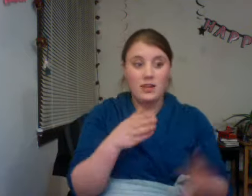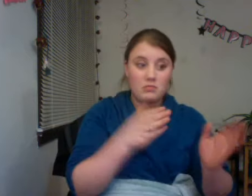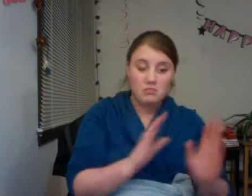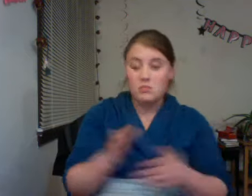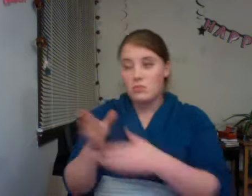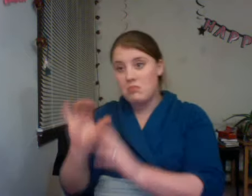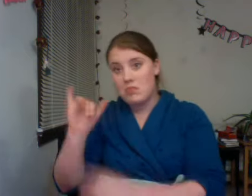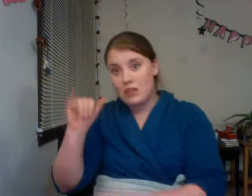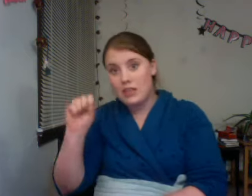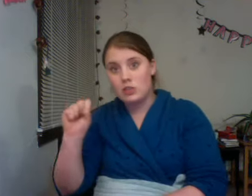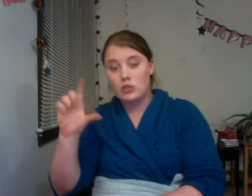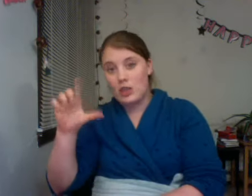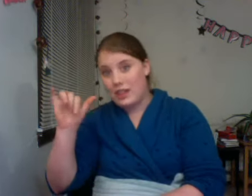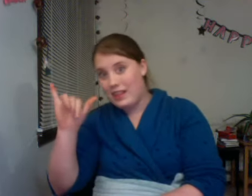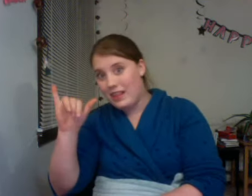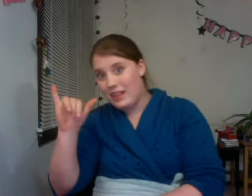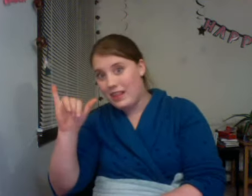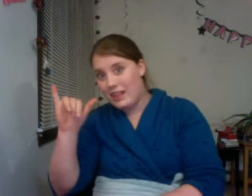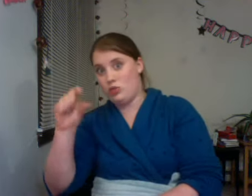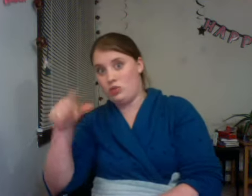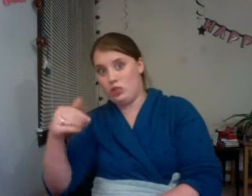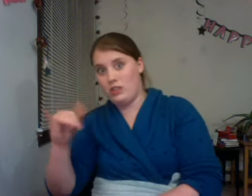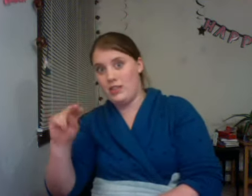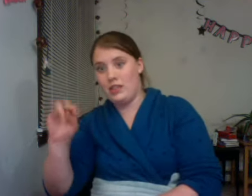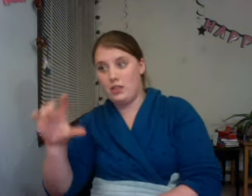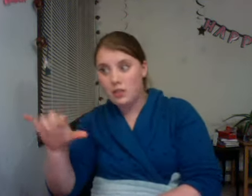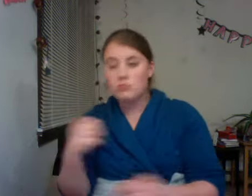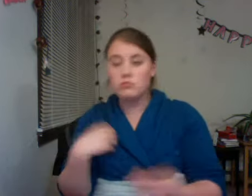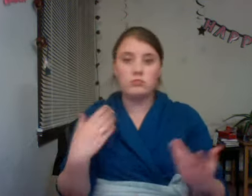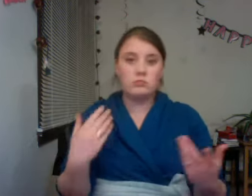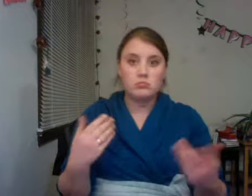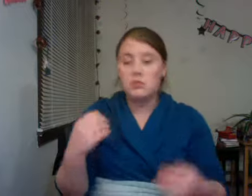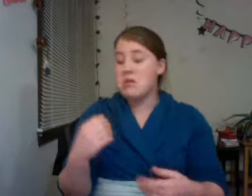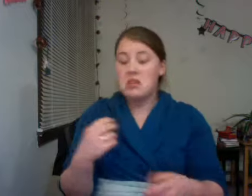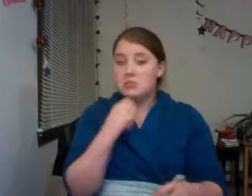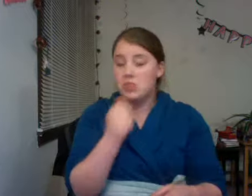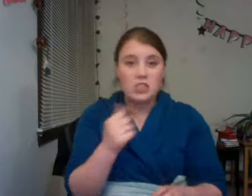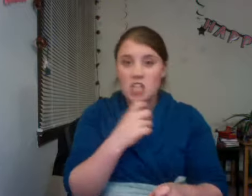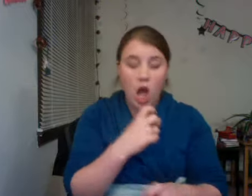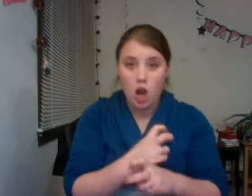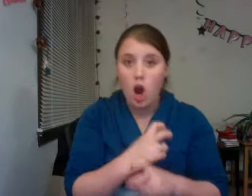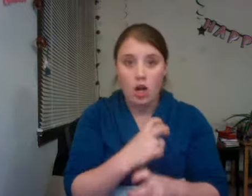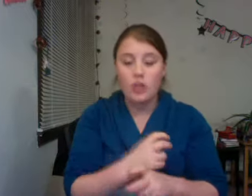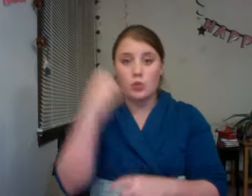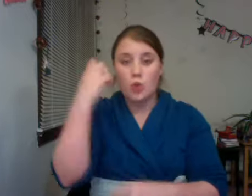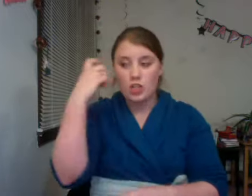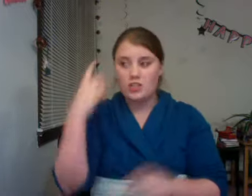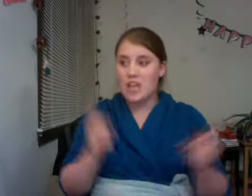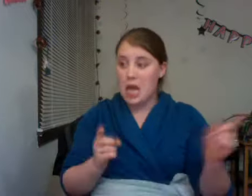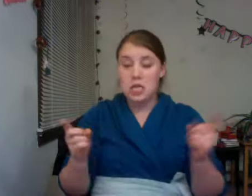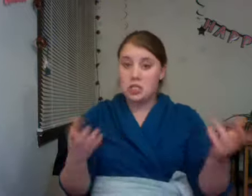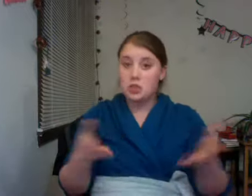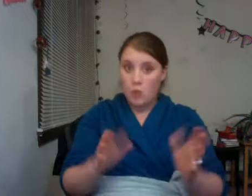But if you've graduated from high school, I can almost guarantee you've seen this information before. But I bet it was presented in a